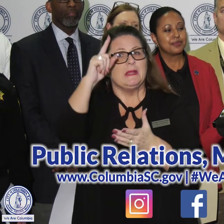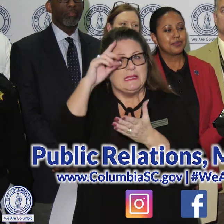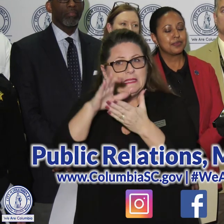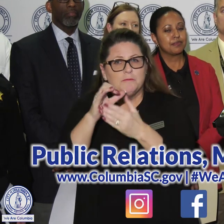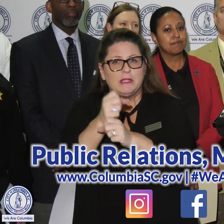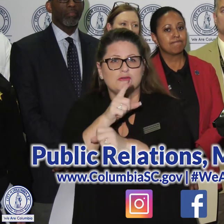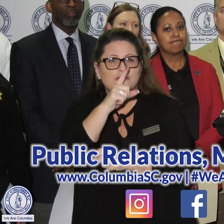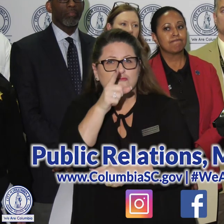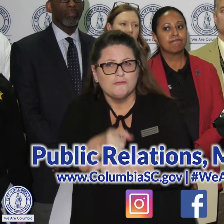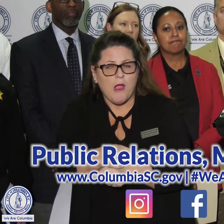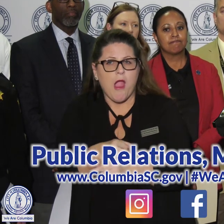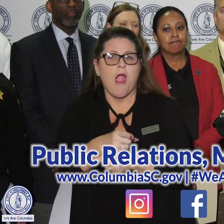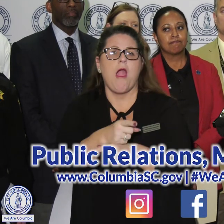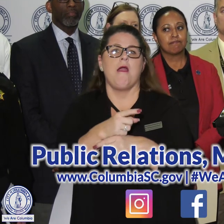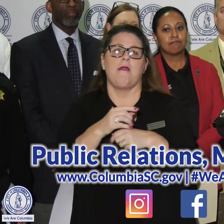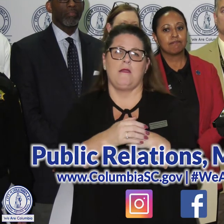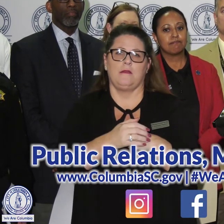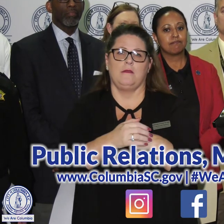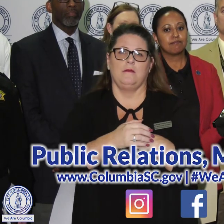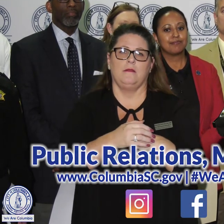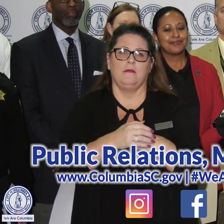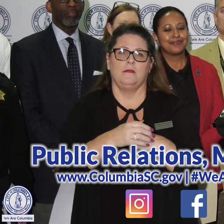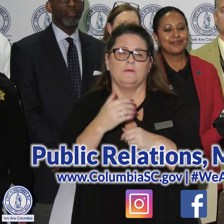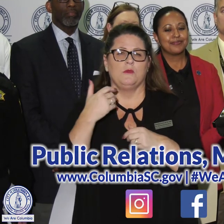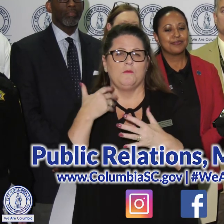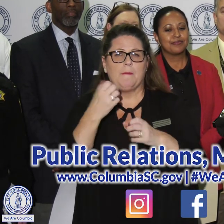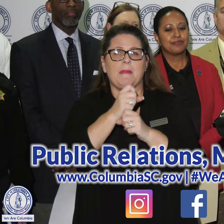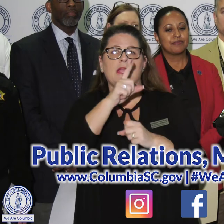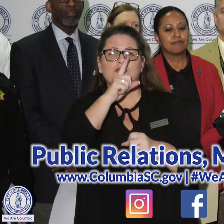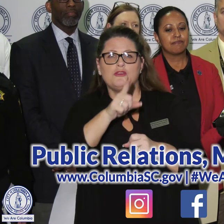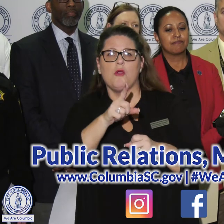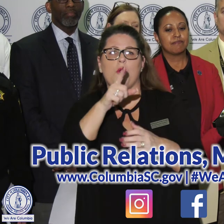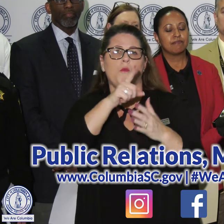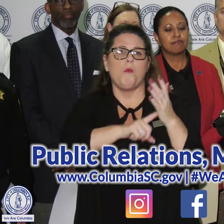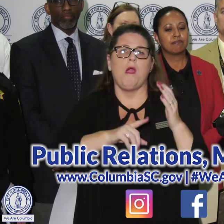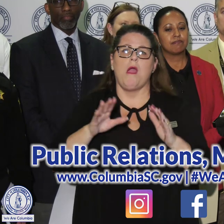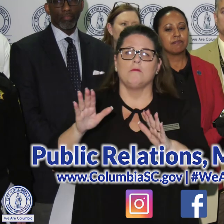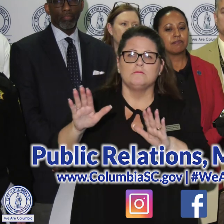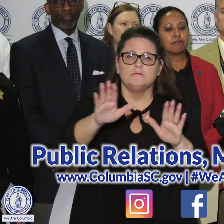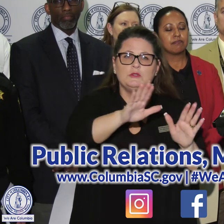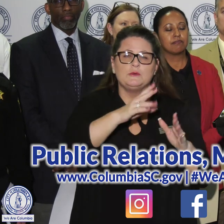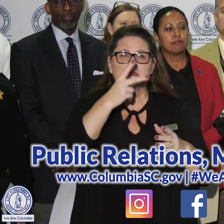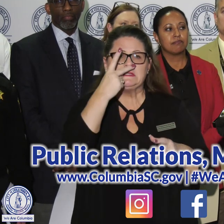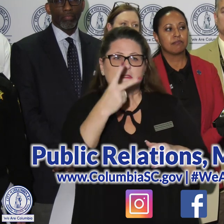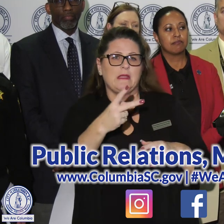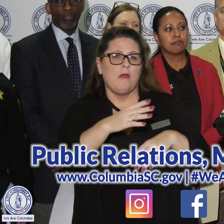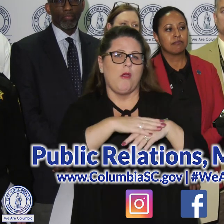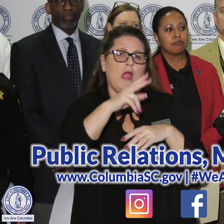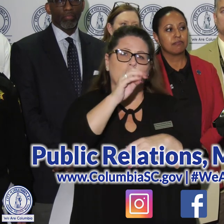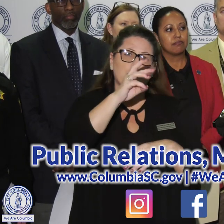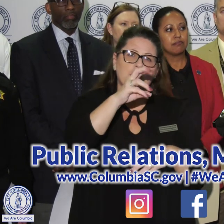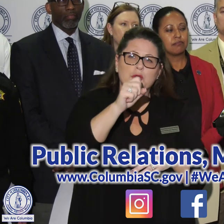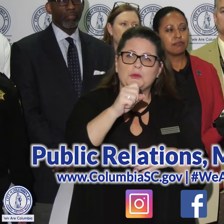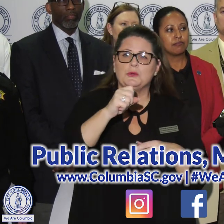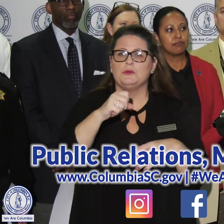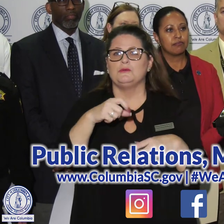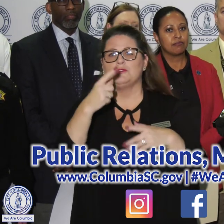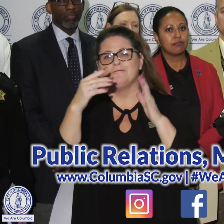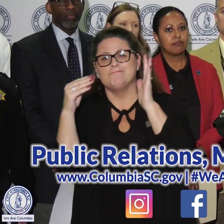can find edifying after we read what's on your post and see what's on the news. And let's stay in,